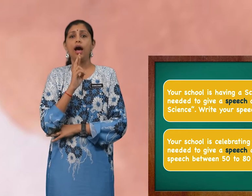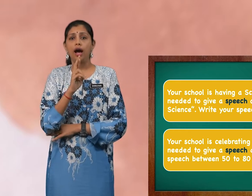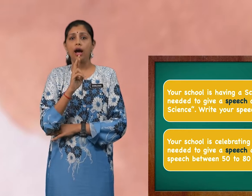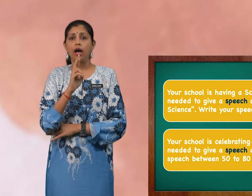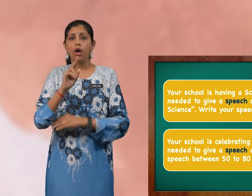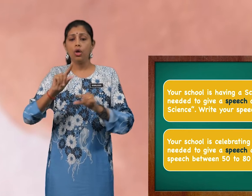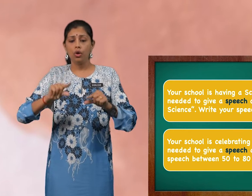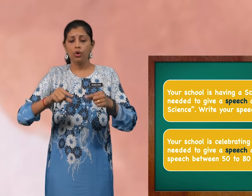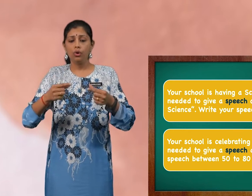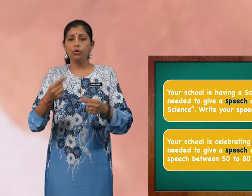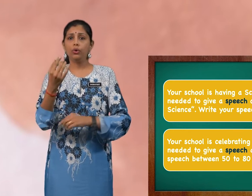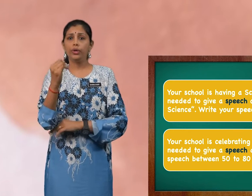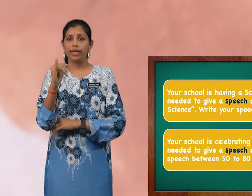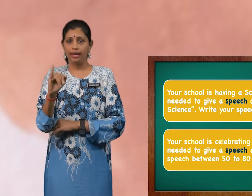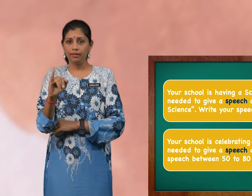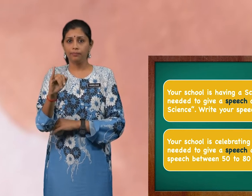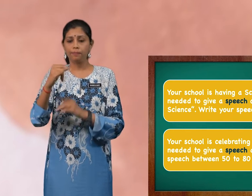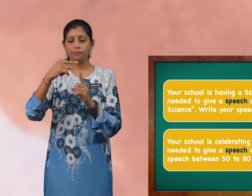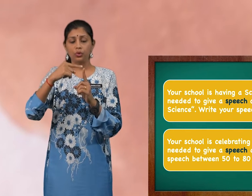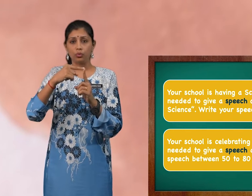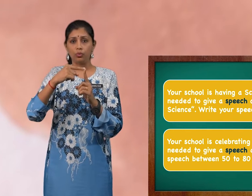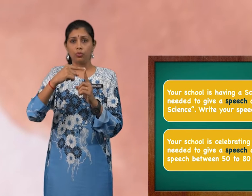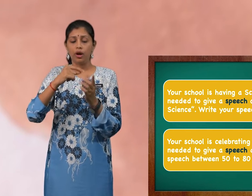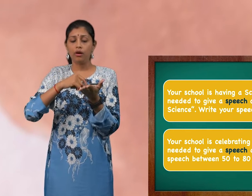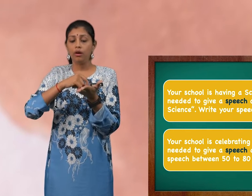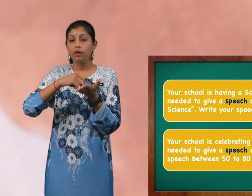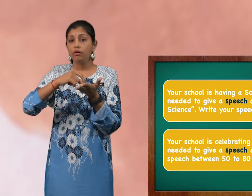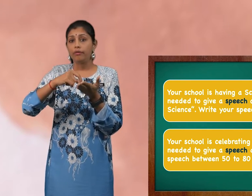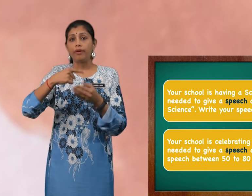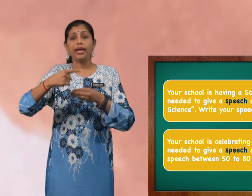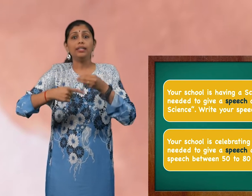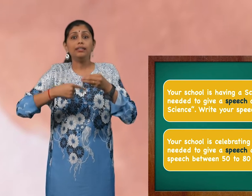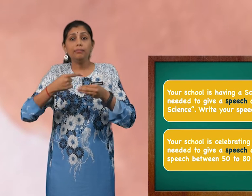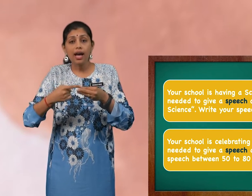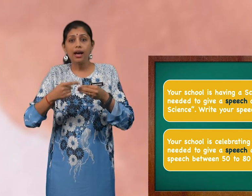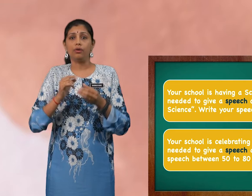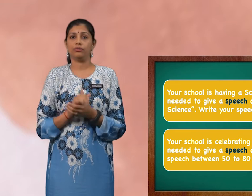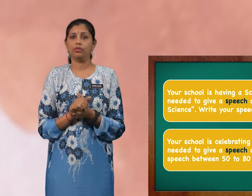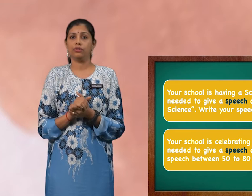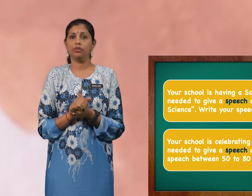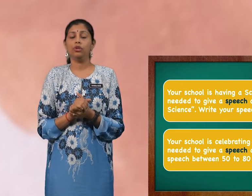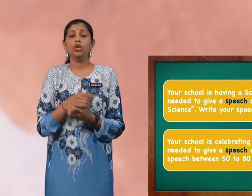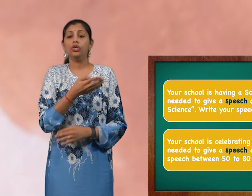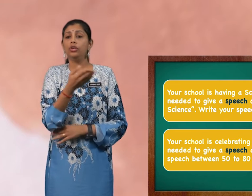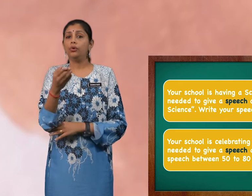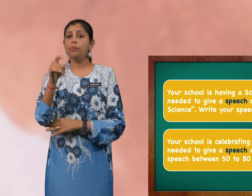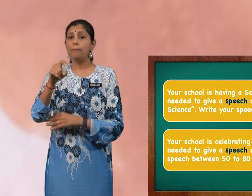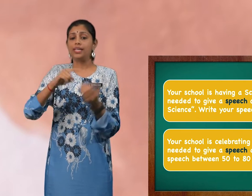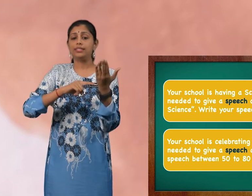are going to write about? You must